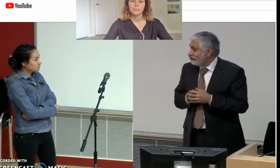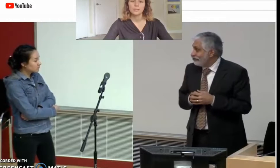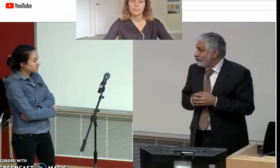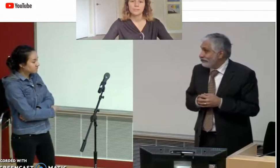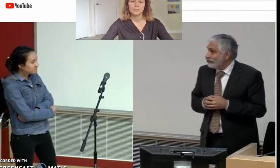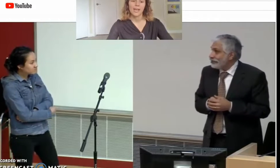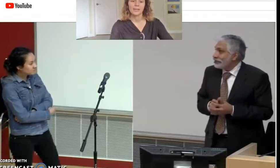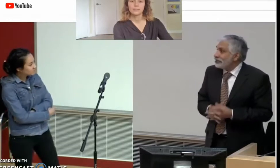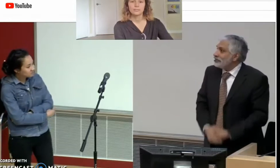It's just sad.